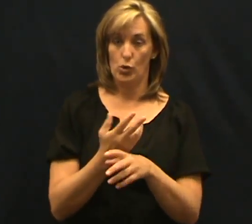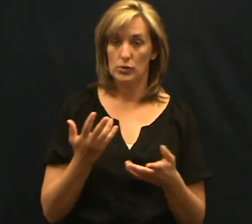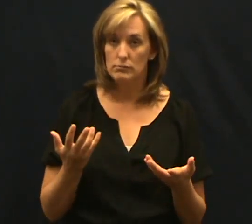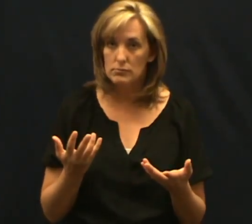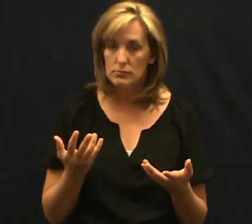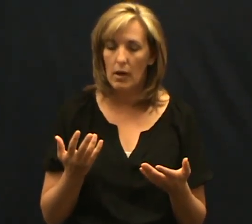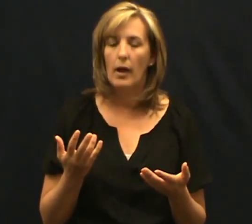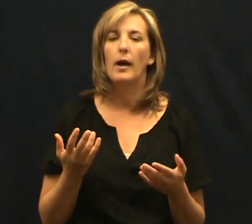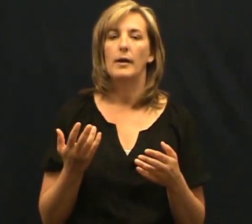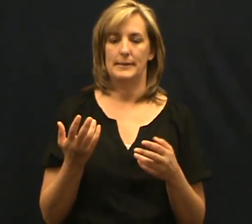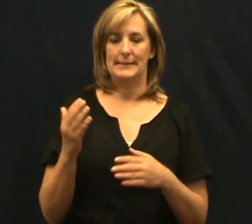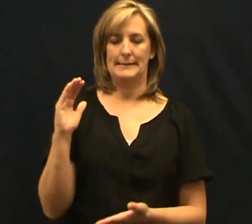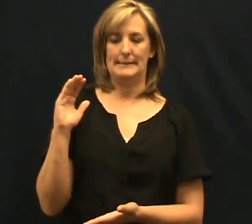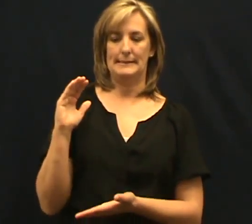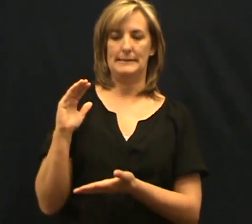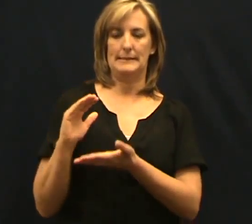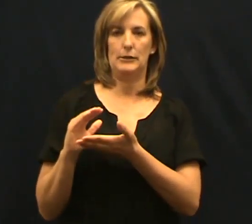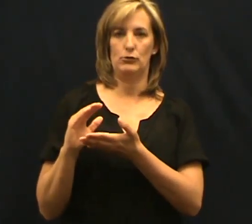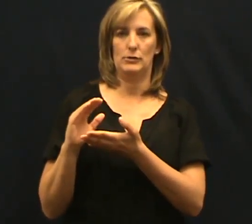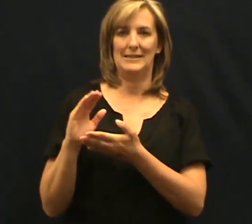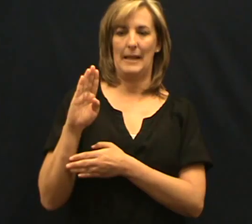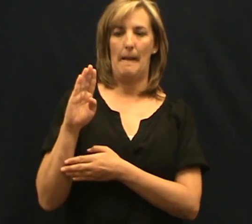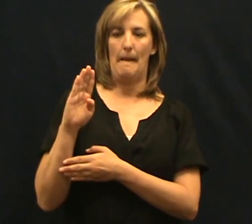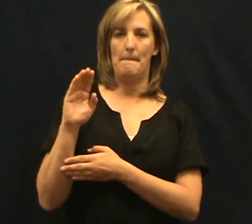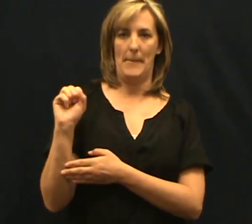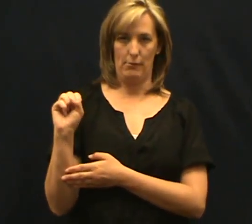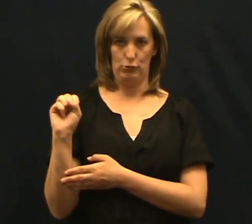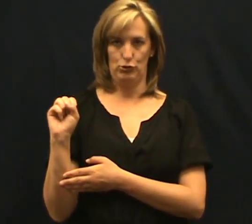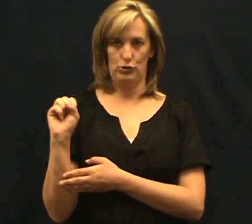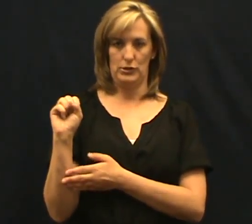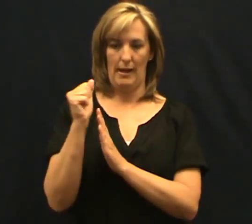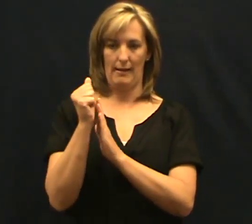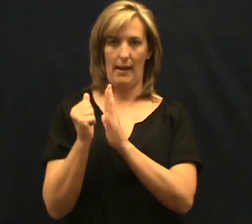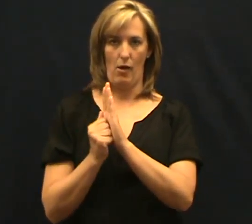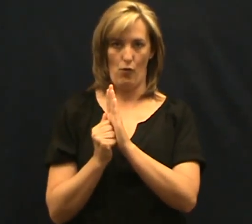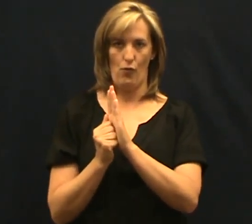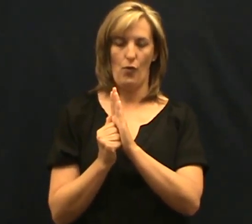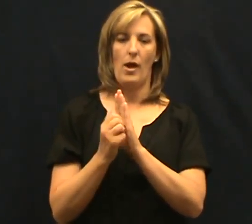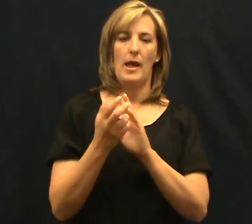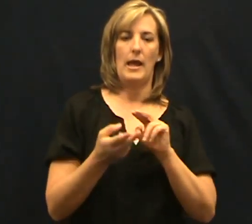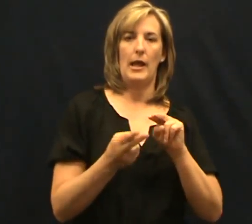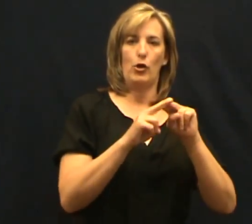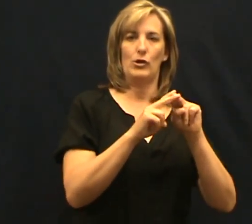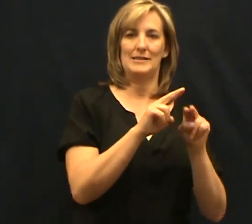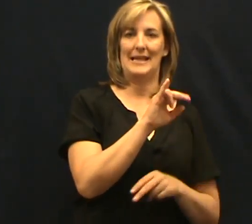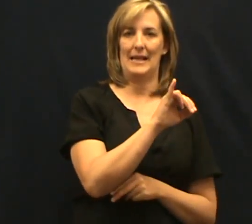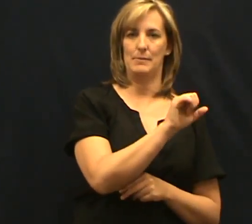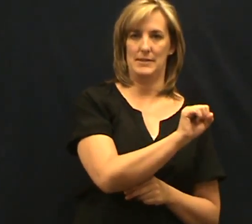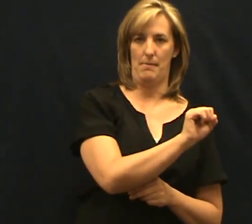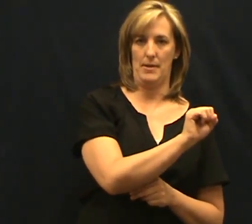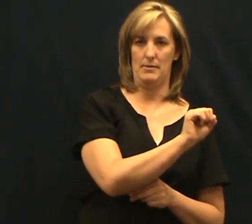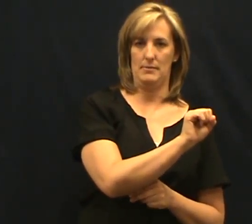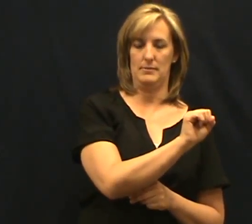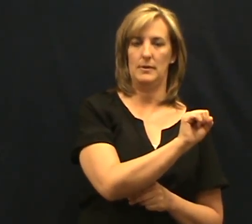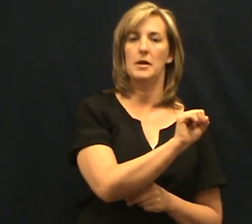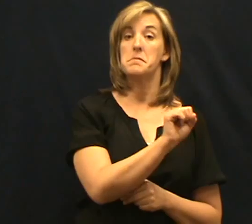and increase corresponding income statement accounts. Now remember, a balance sheet account can be either an asset or a liability, and